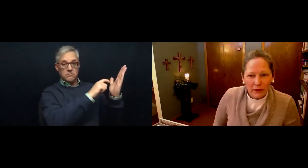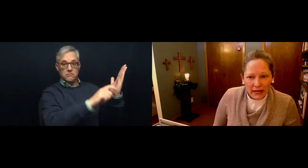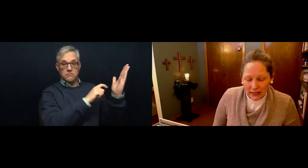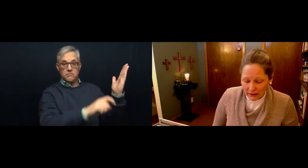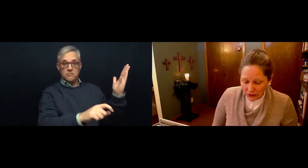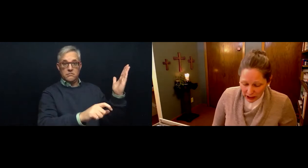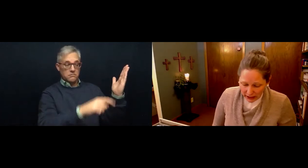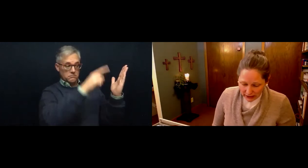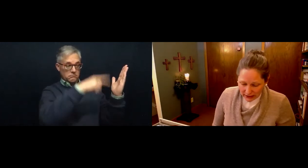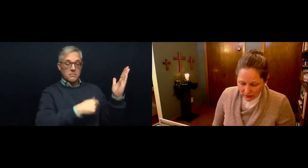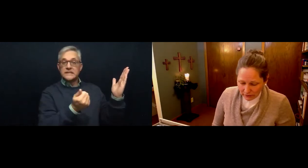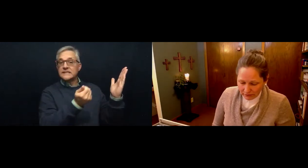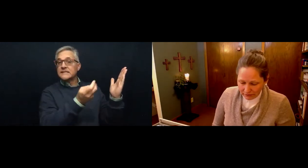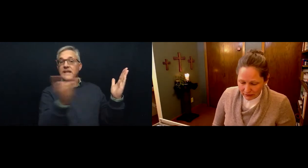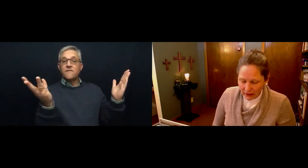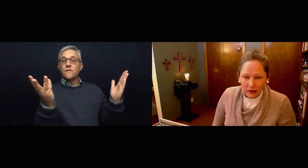of